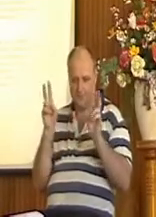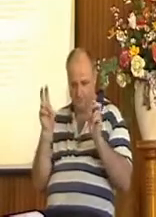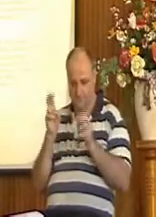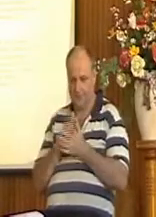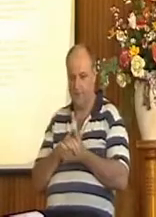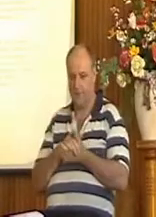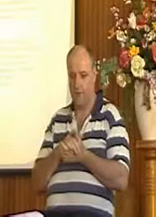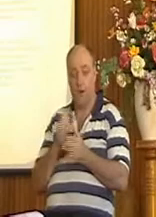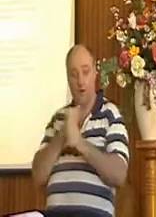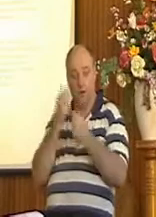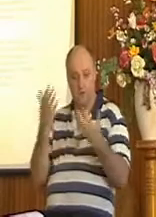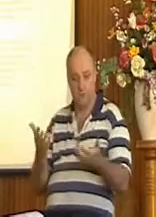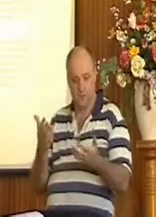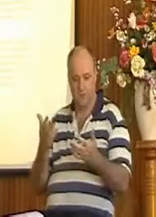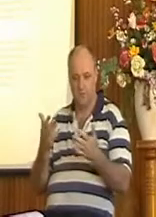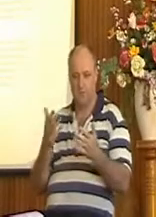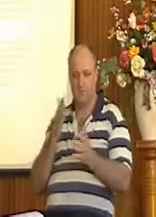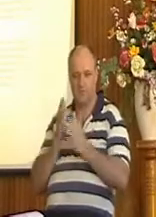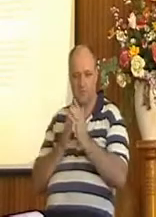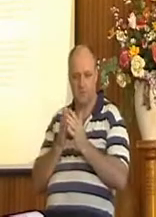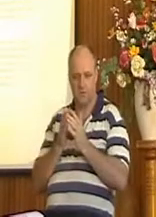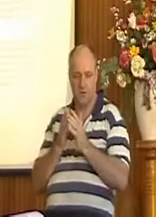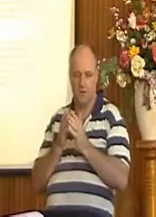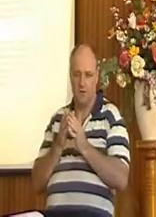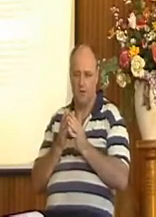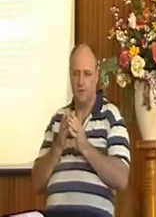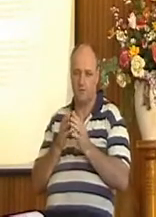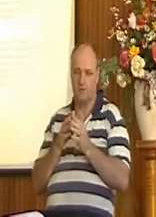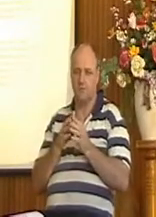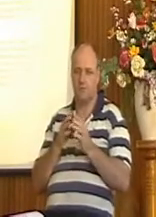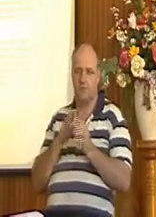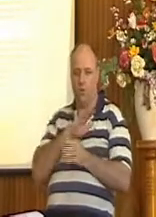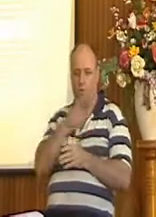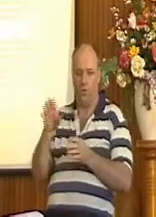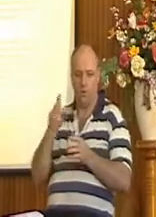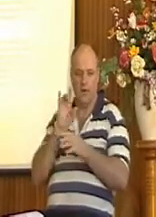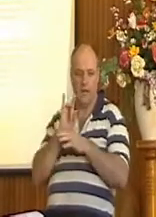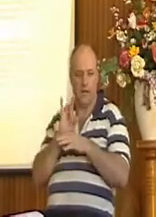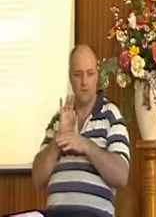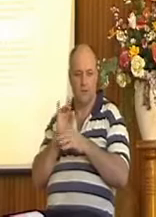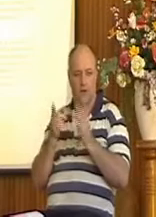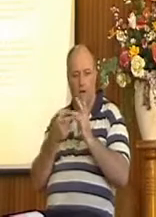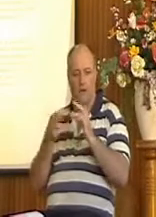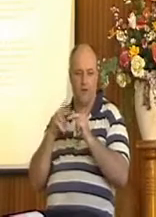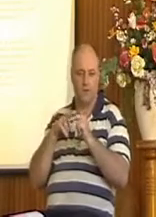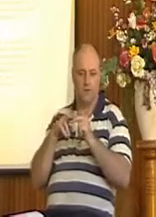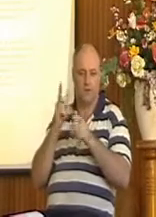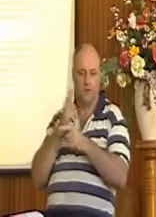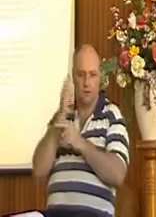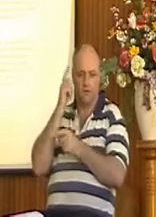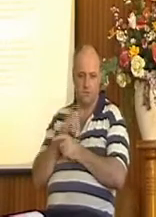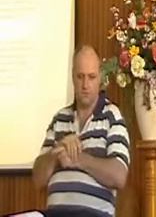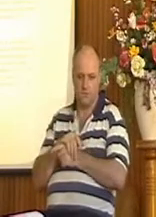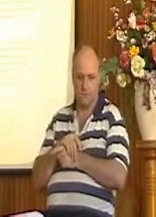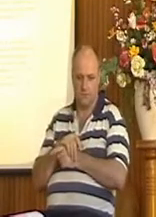general term in Scripture. It has to do with the whole counsel of God. But obviously the whole counsel of God for